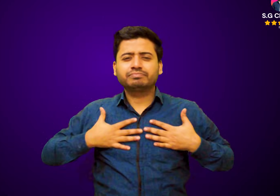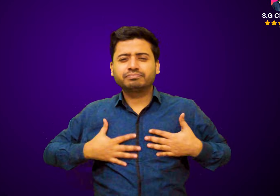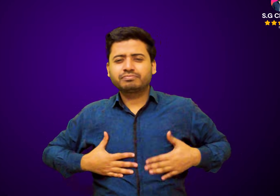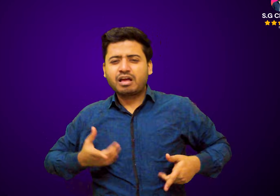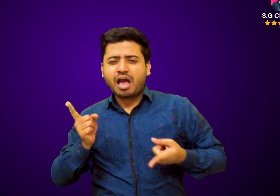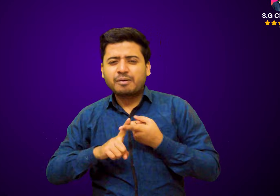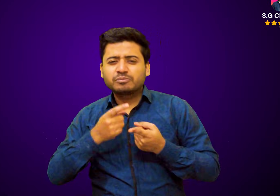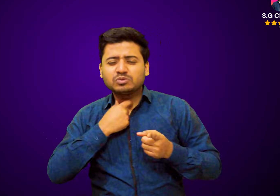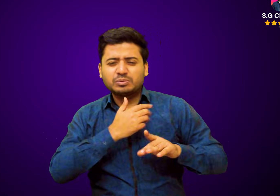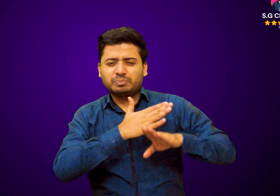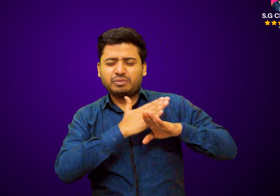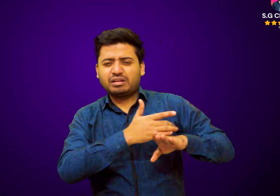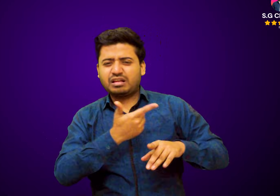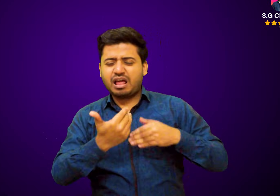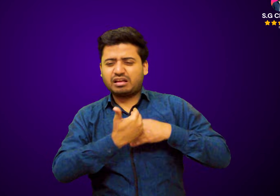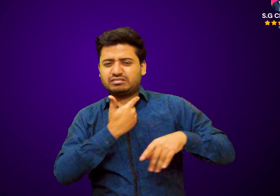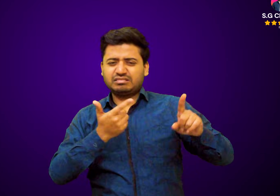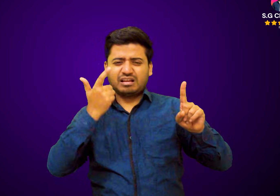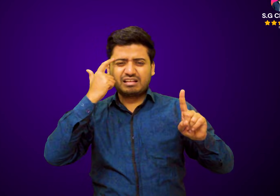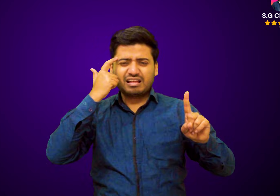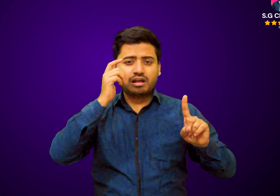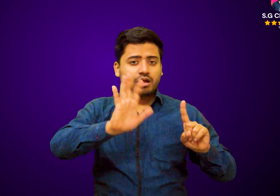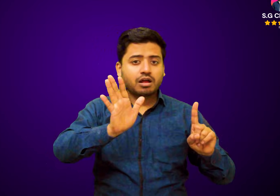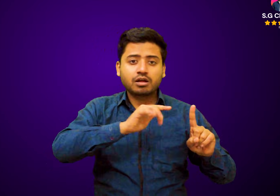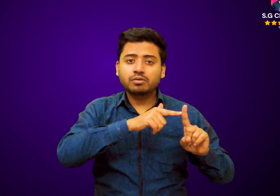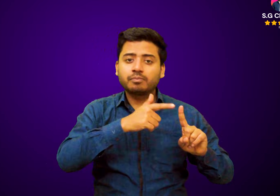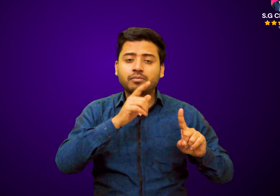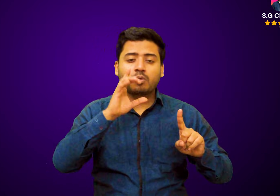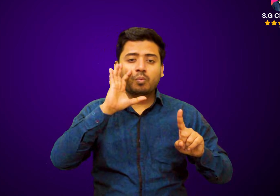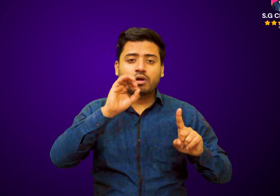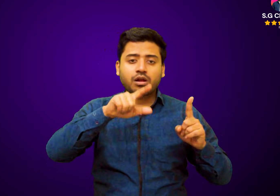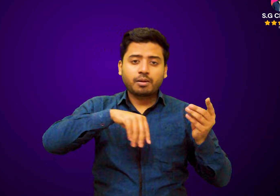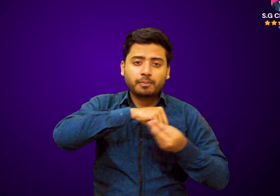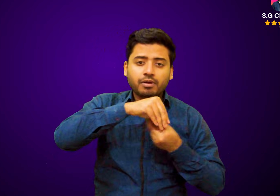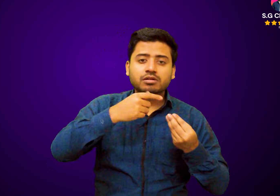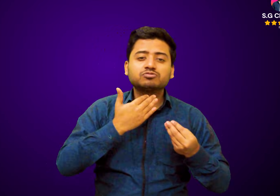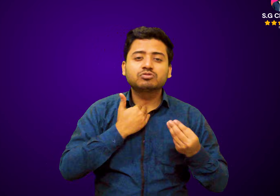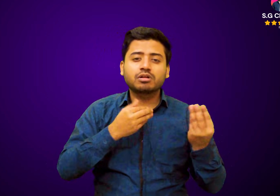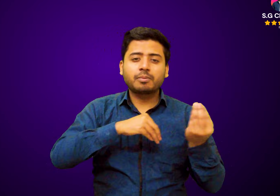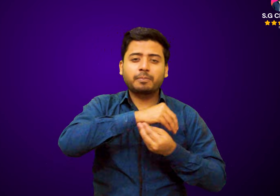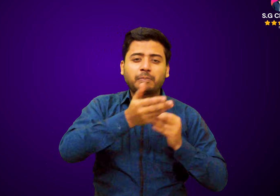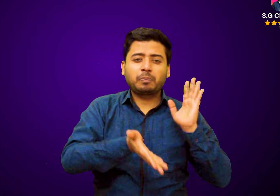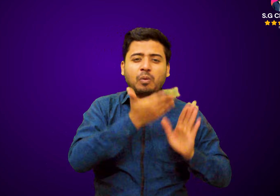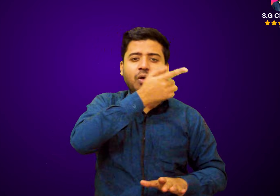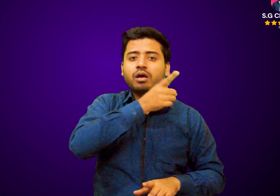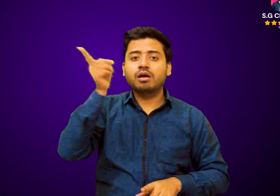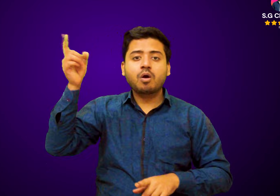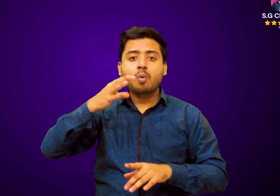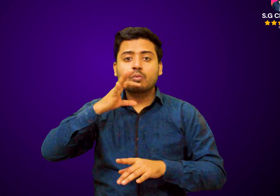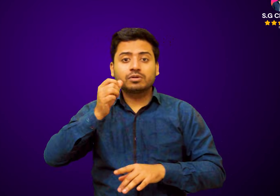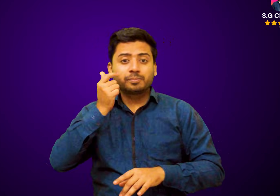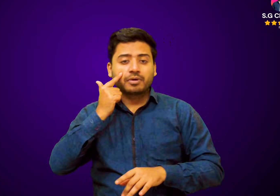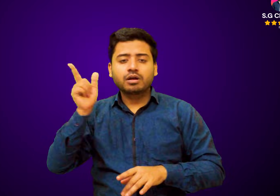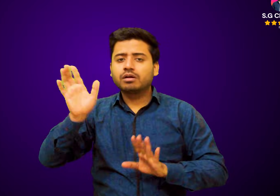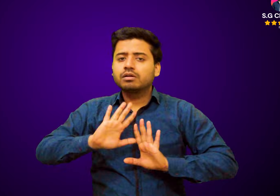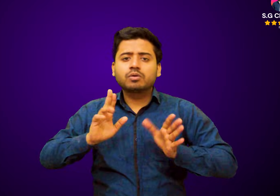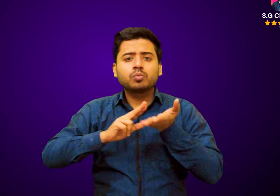focusing on natural ingredients. Examples: The Whole Truth, Bon Fiction, Darkins, Chocolate, and